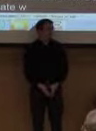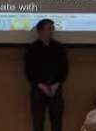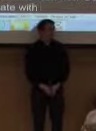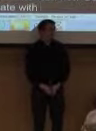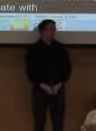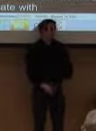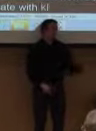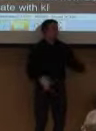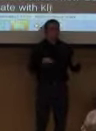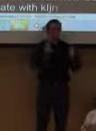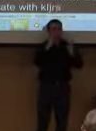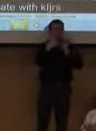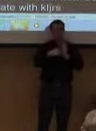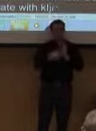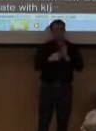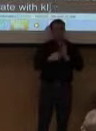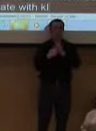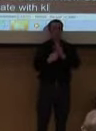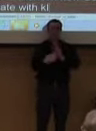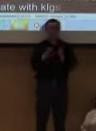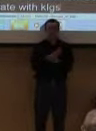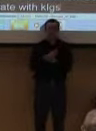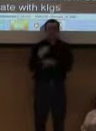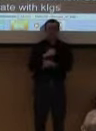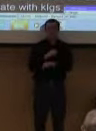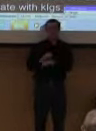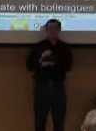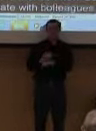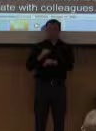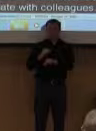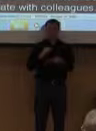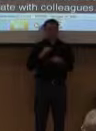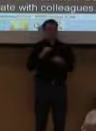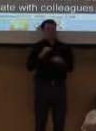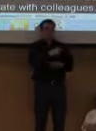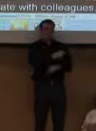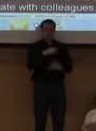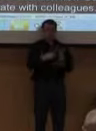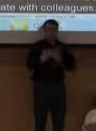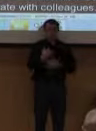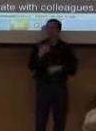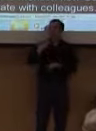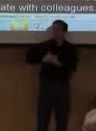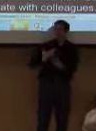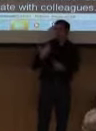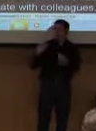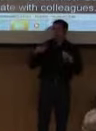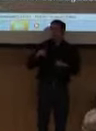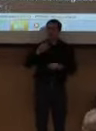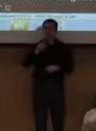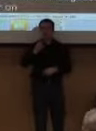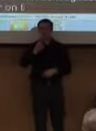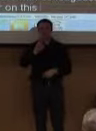I think the perfect example would be to show the paper we've been working on for this project. 3 months ago during